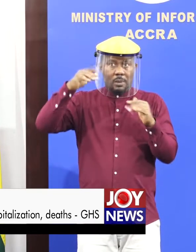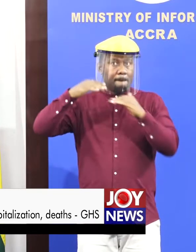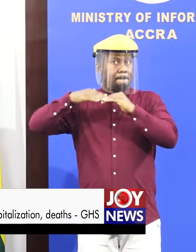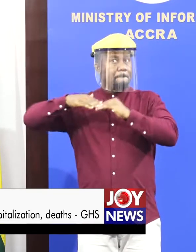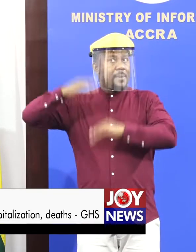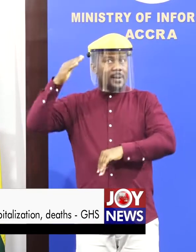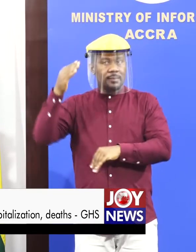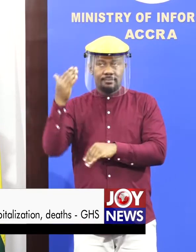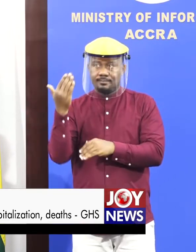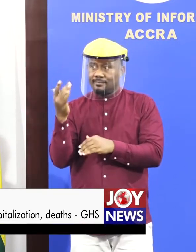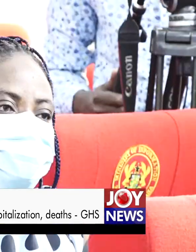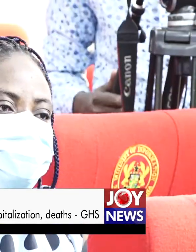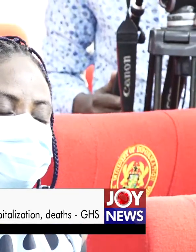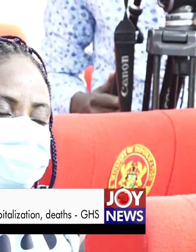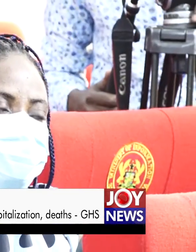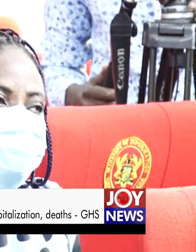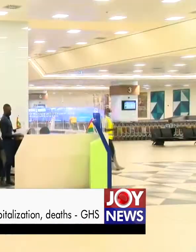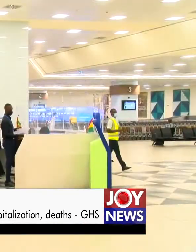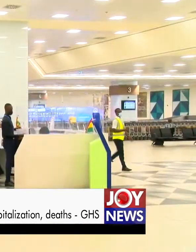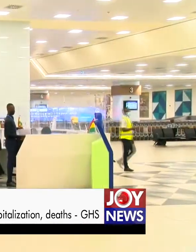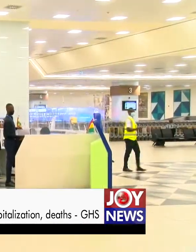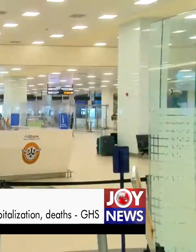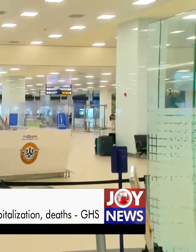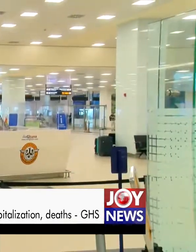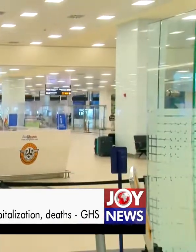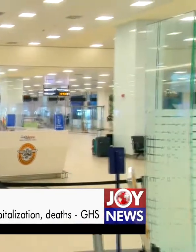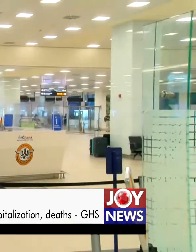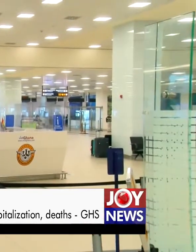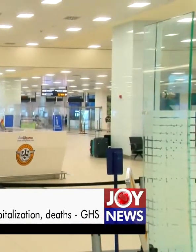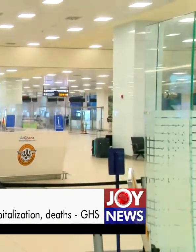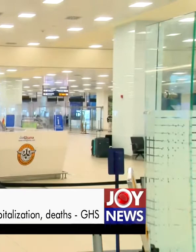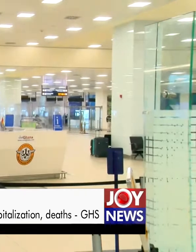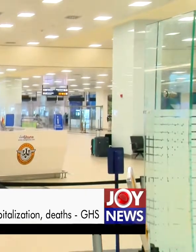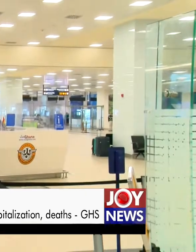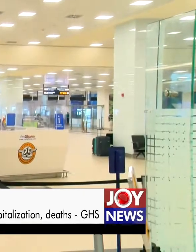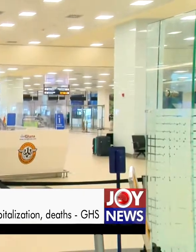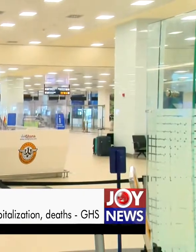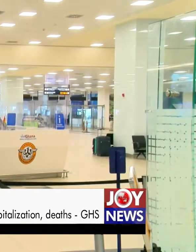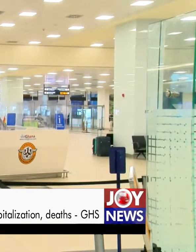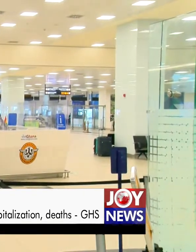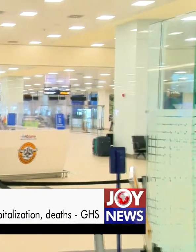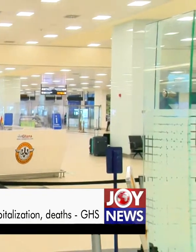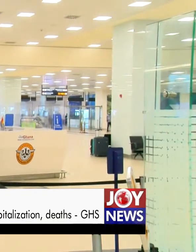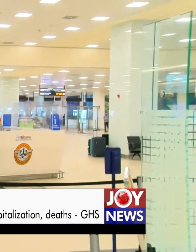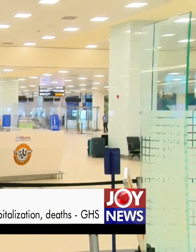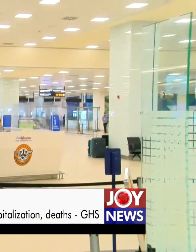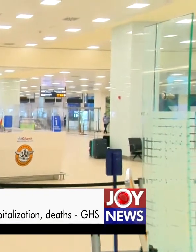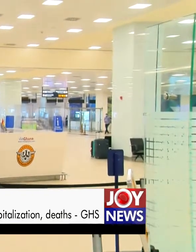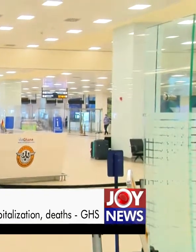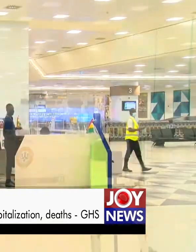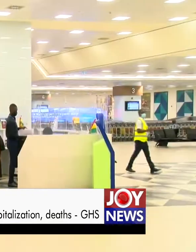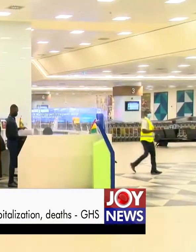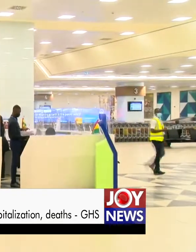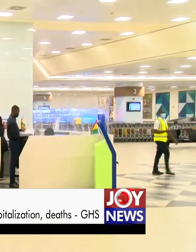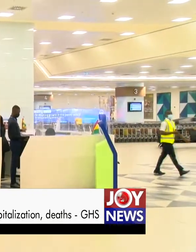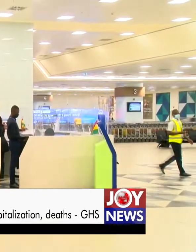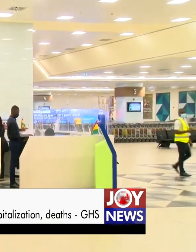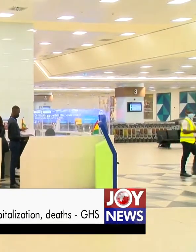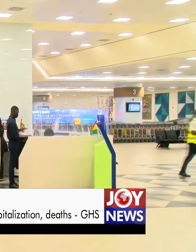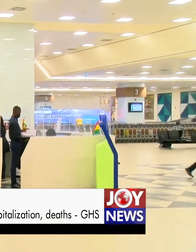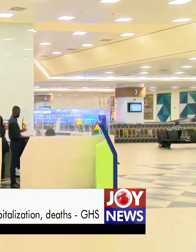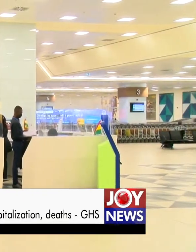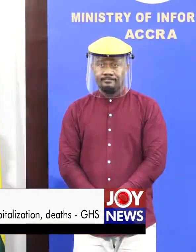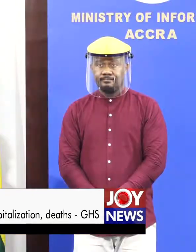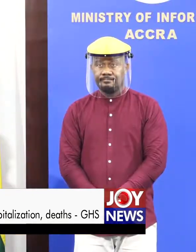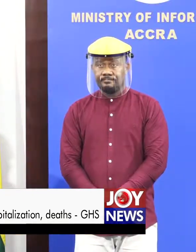So there's a lot that we all need to do. The Director General also gave updates on the cases at the Kotoka International